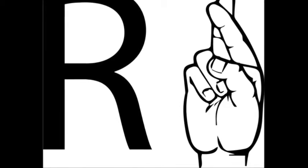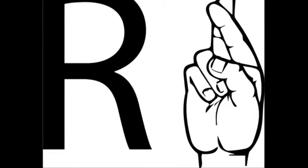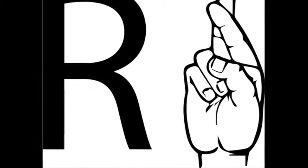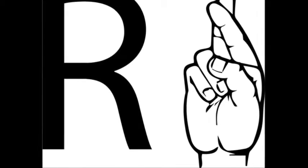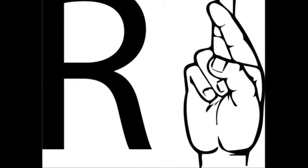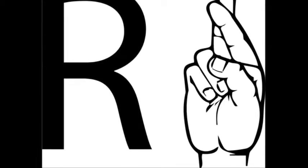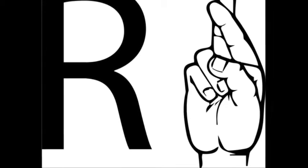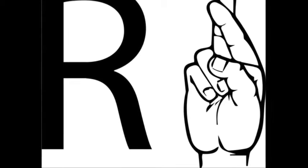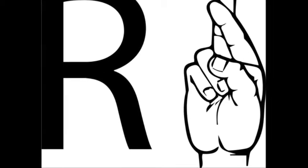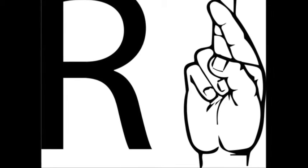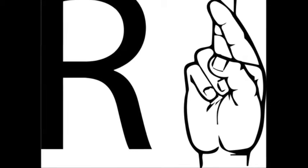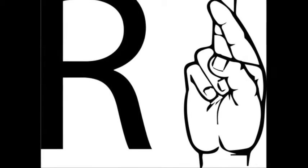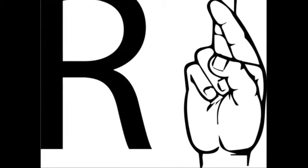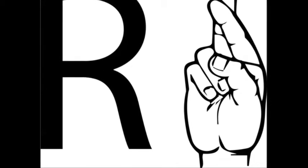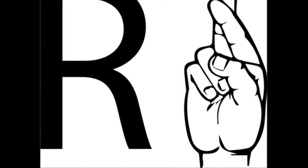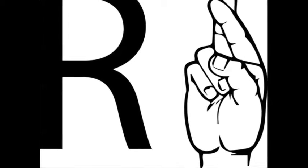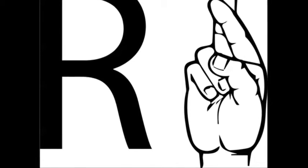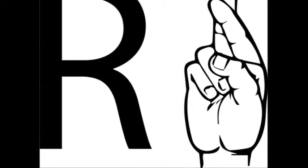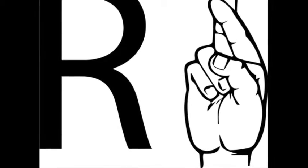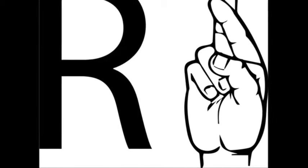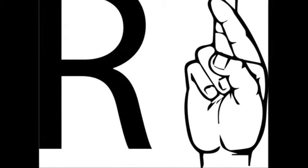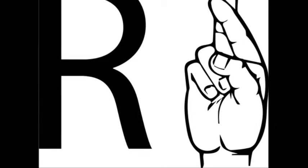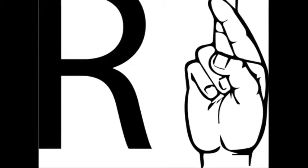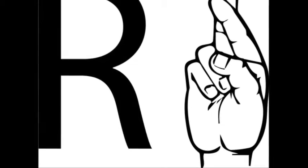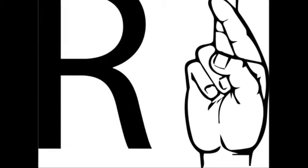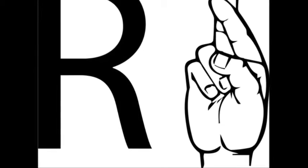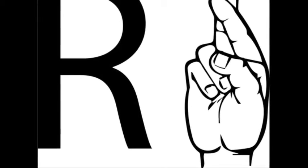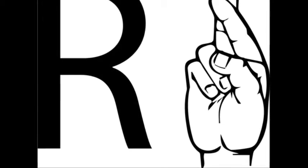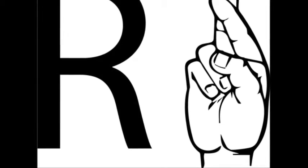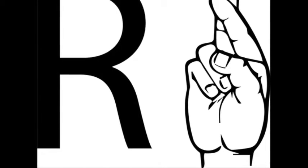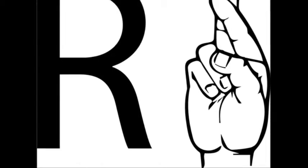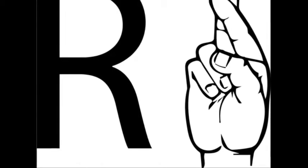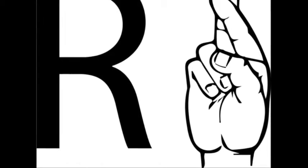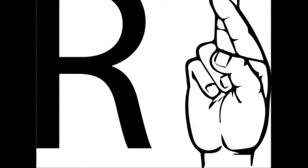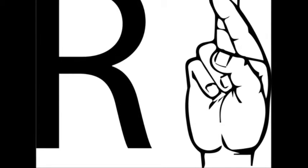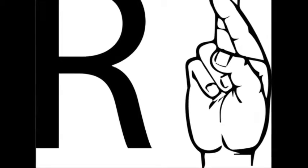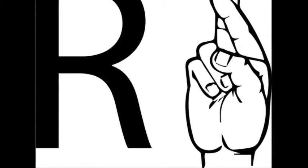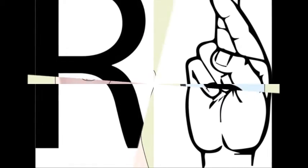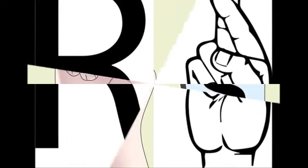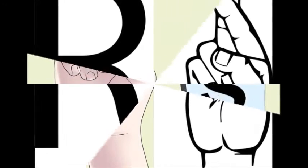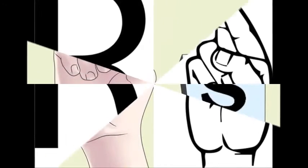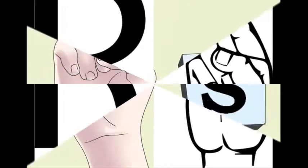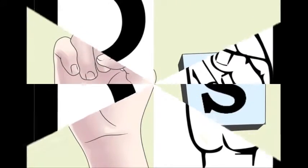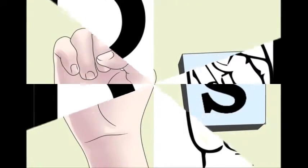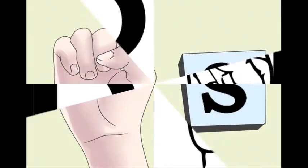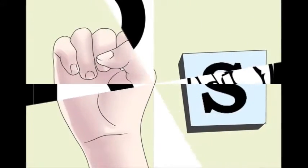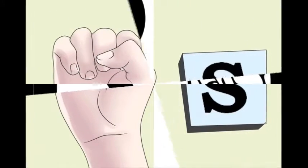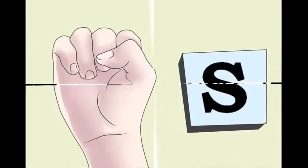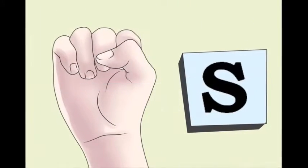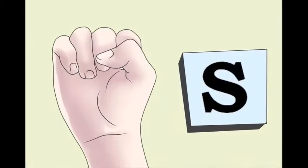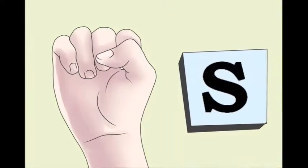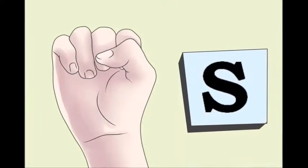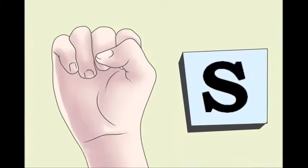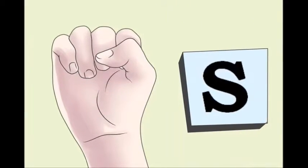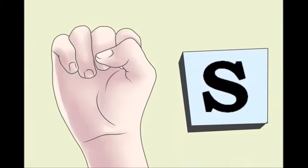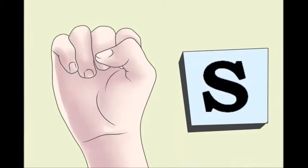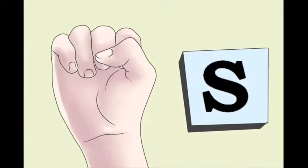pinky en tombe. Z. Mac Z, you would write it, with your index finger. Go